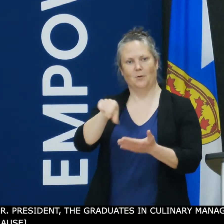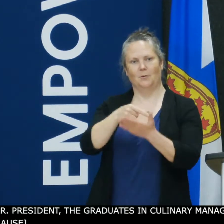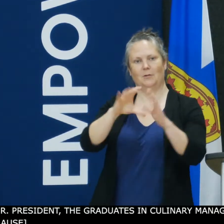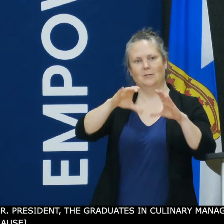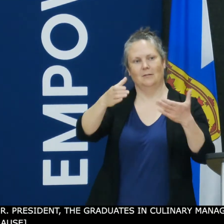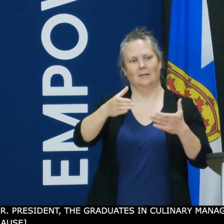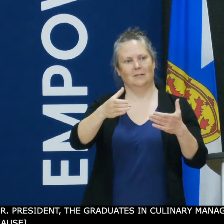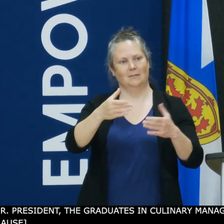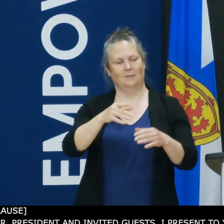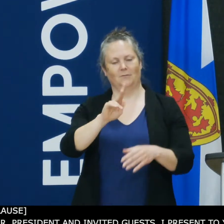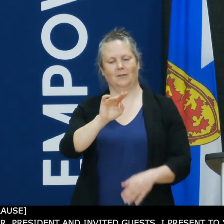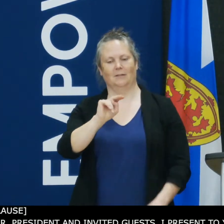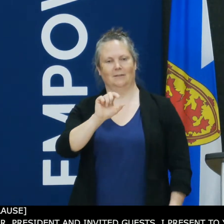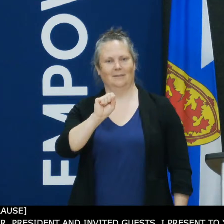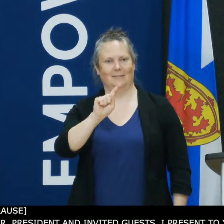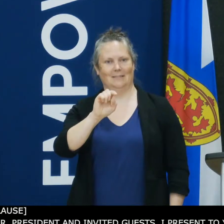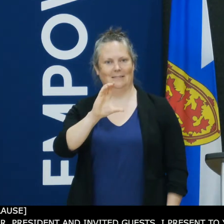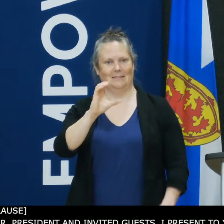Scotia Community College.